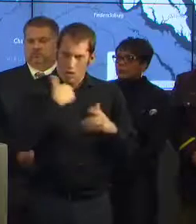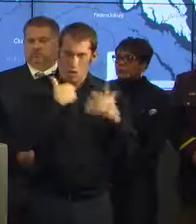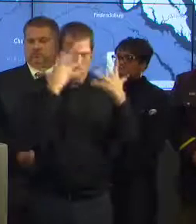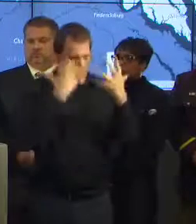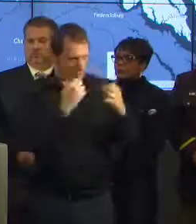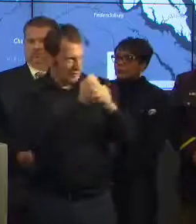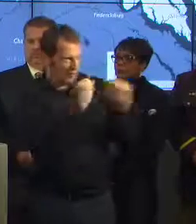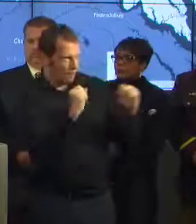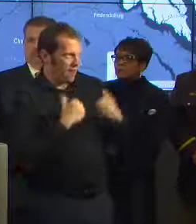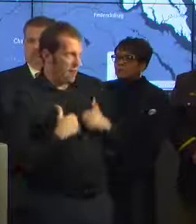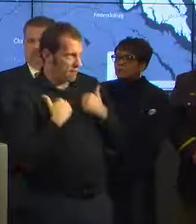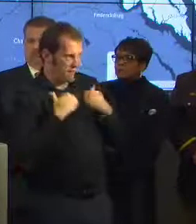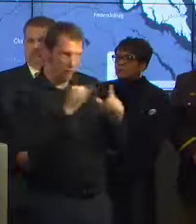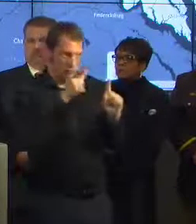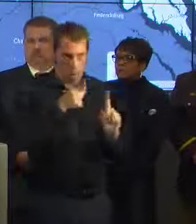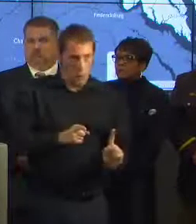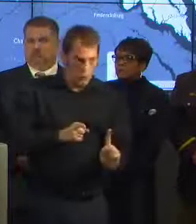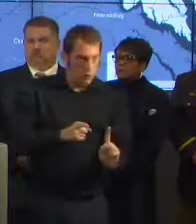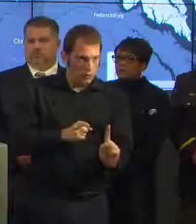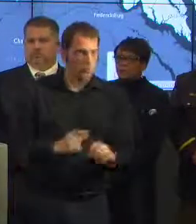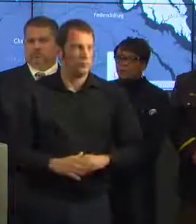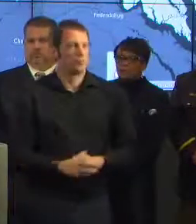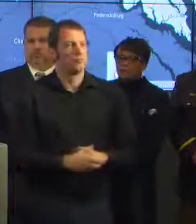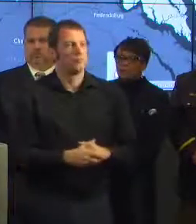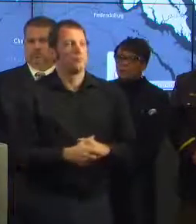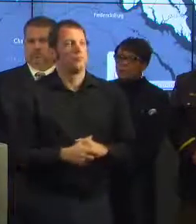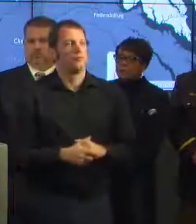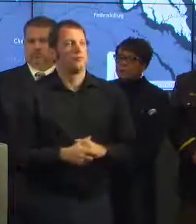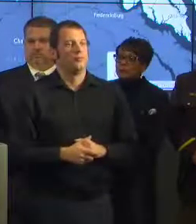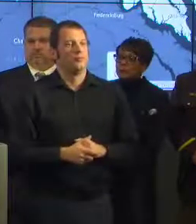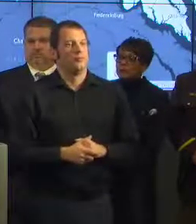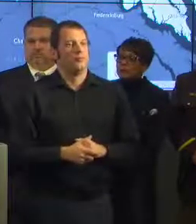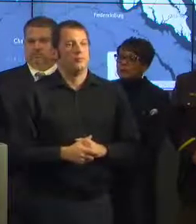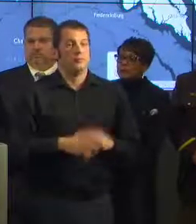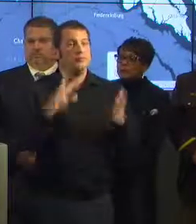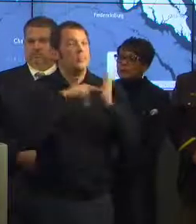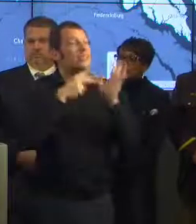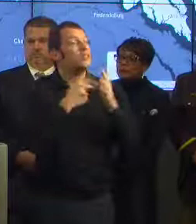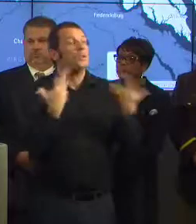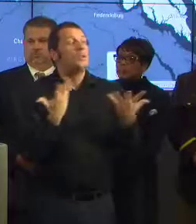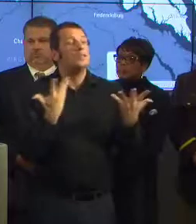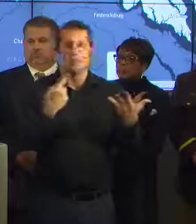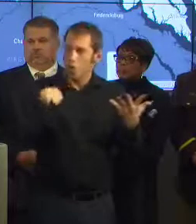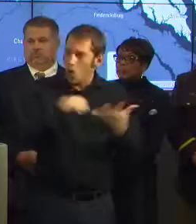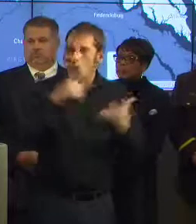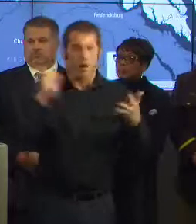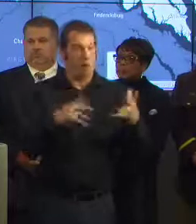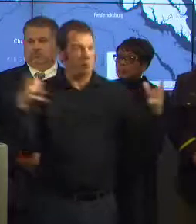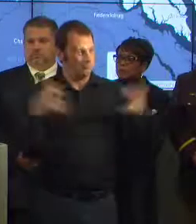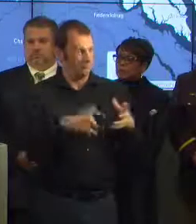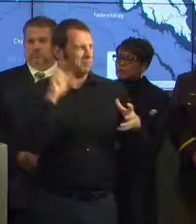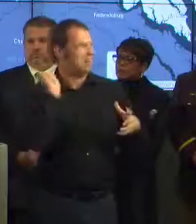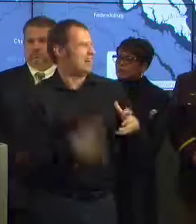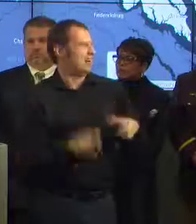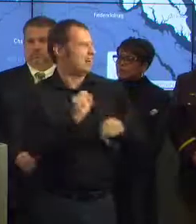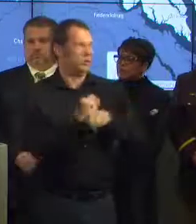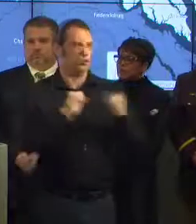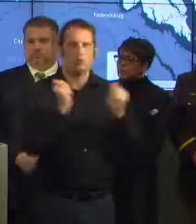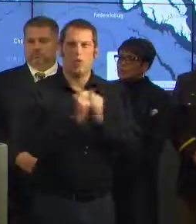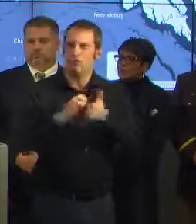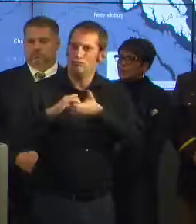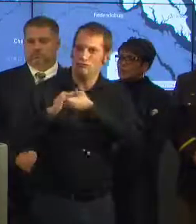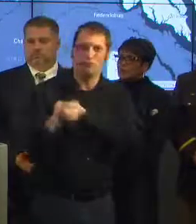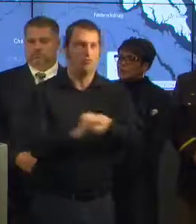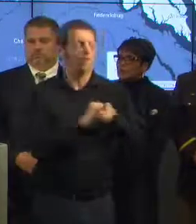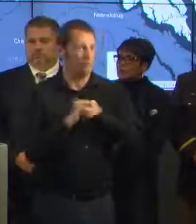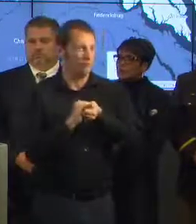take all of us working together, collaborative, holistic approach to achieve that. At this